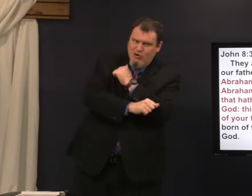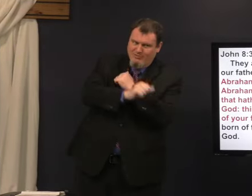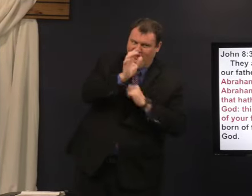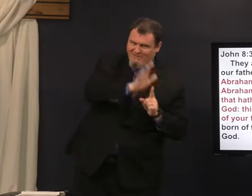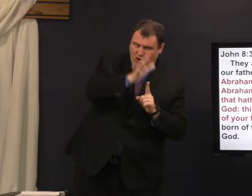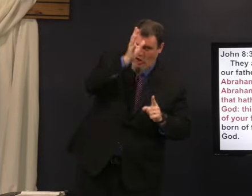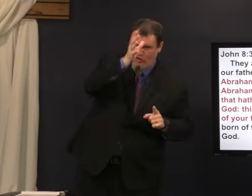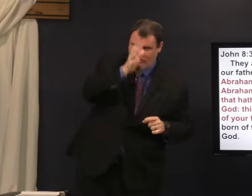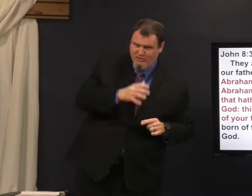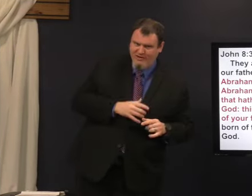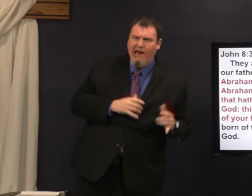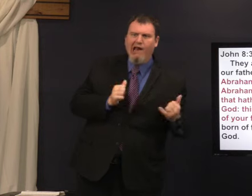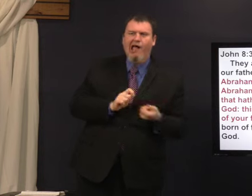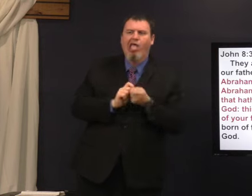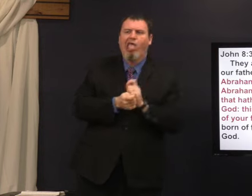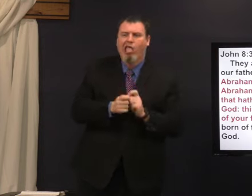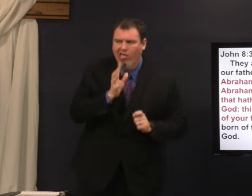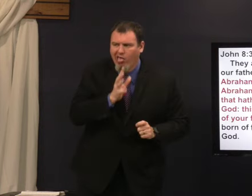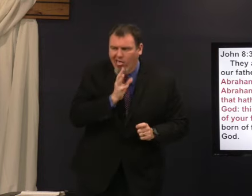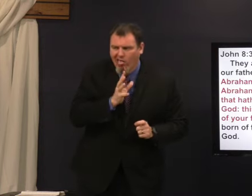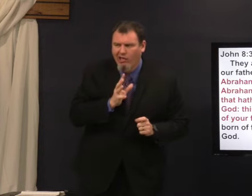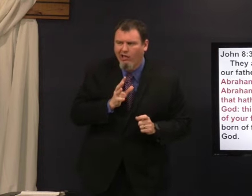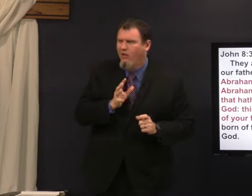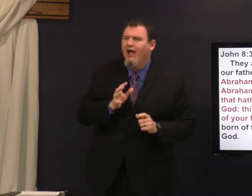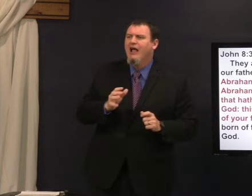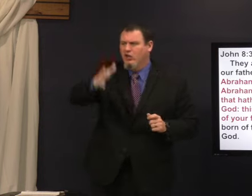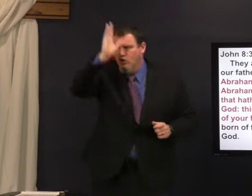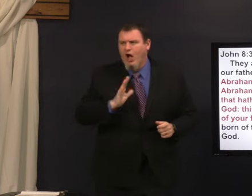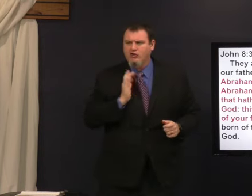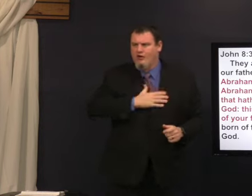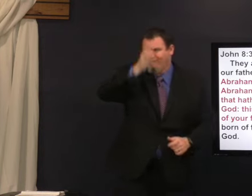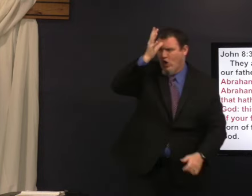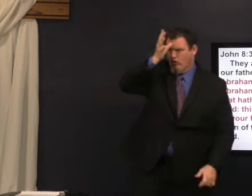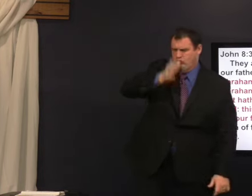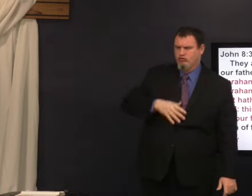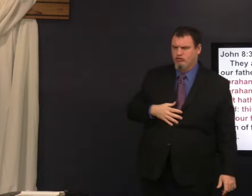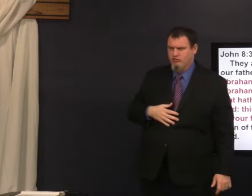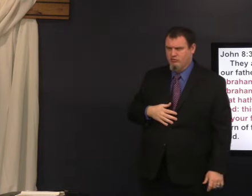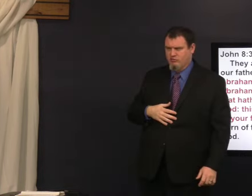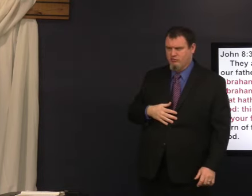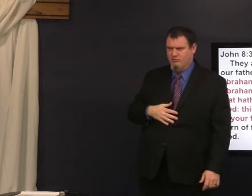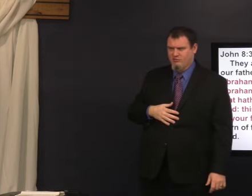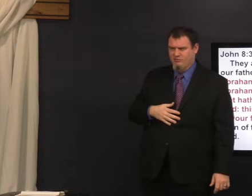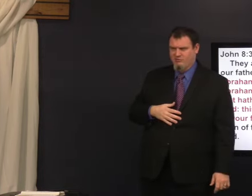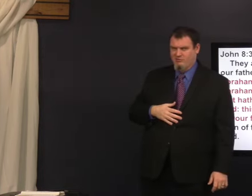they just said Abraham was their father, and now they're changing their message a little bit, saying God's our father.